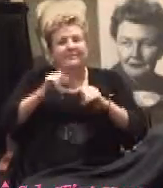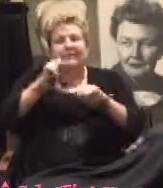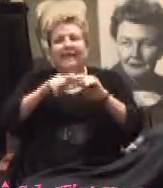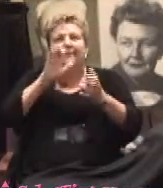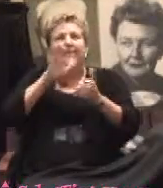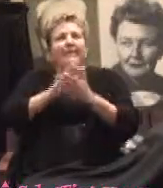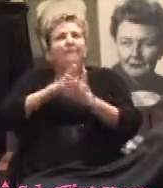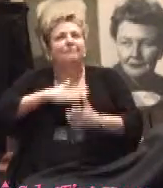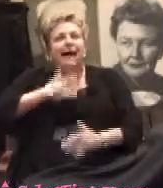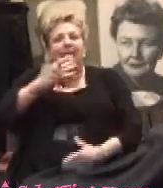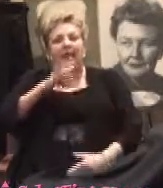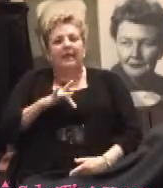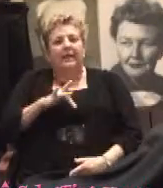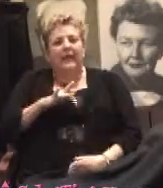I can't believe how lucky I am.